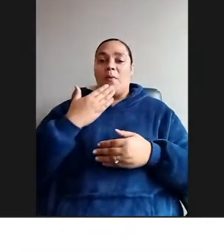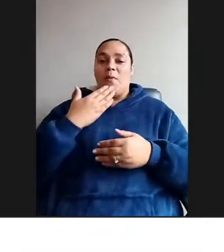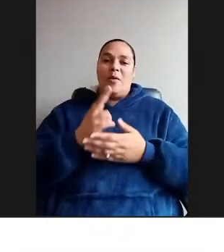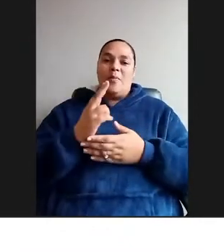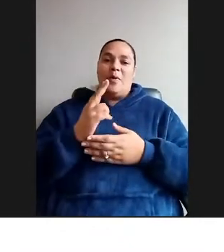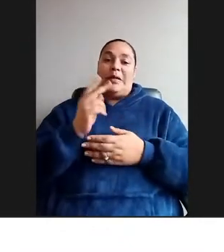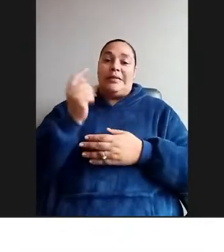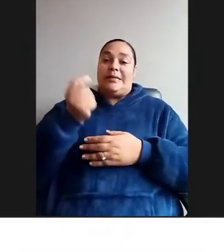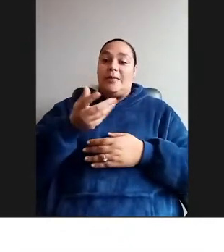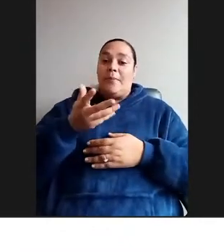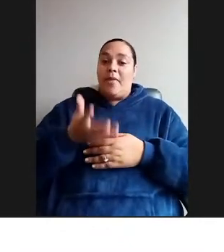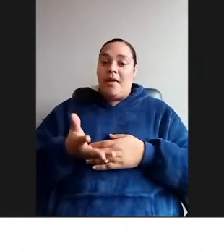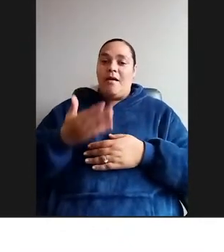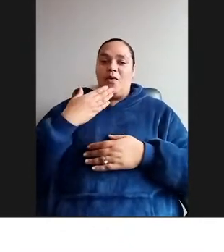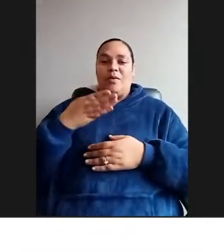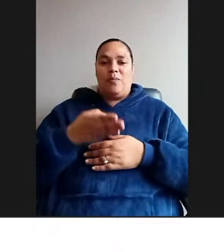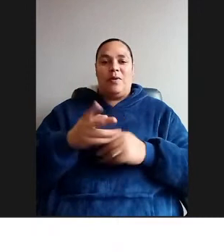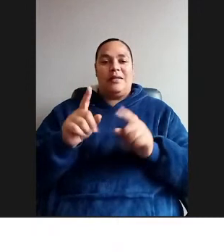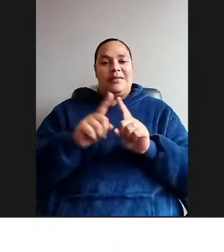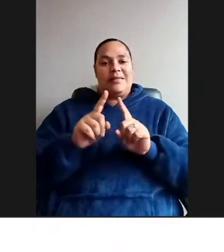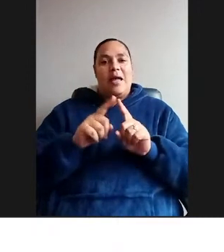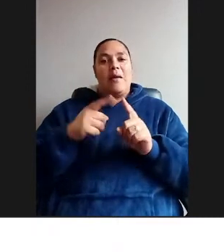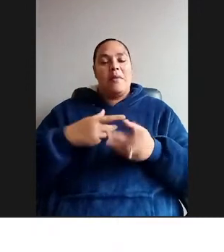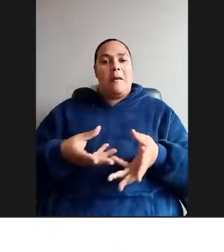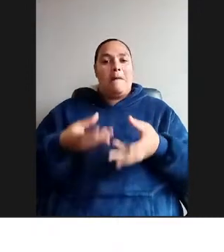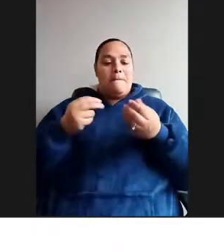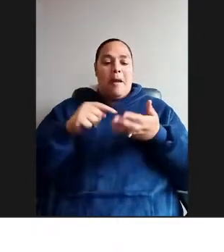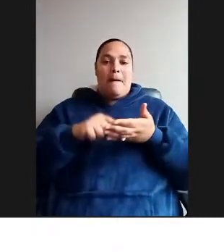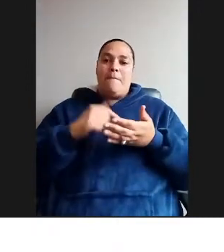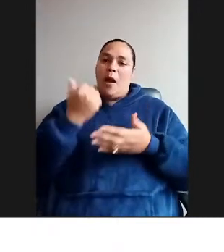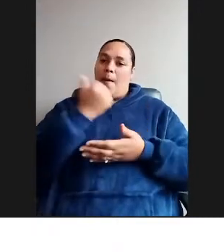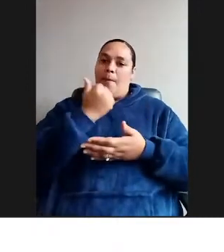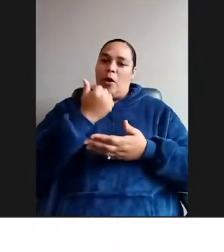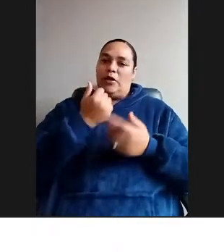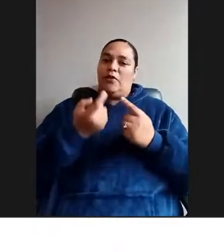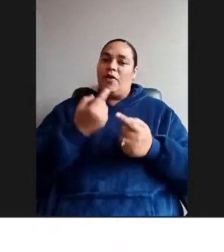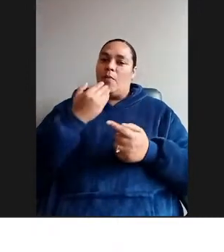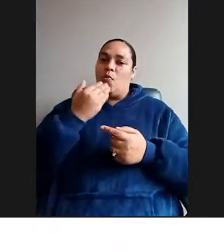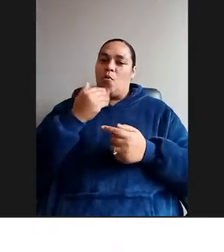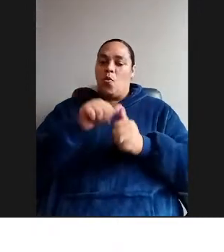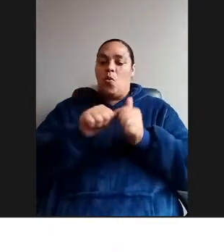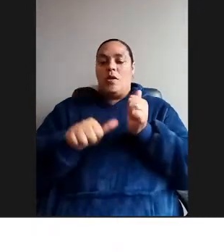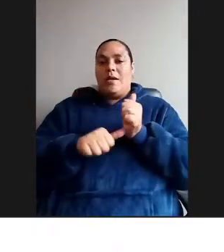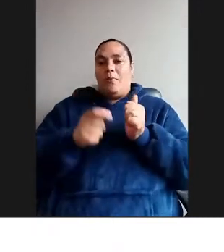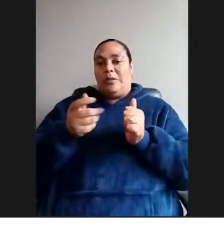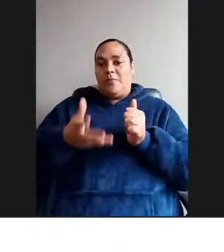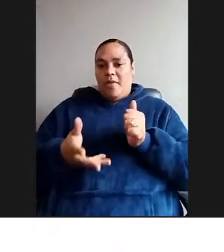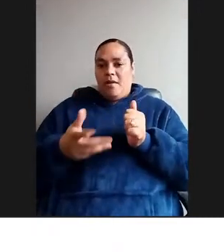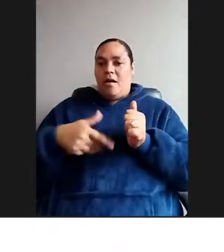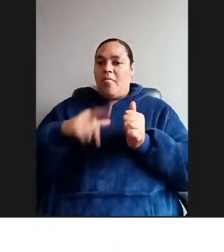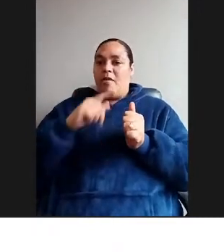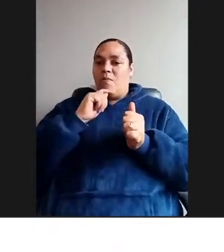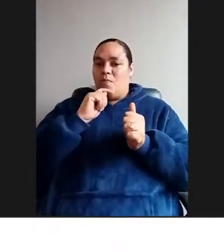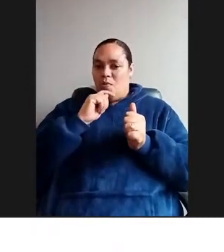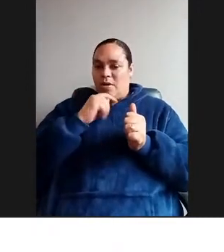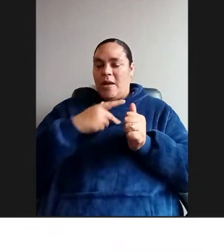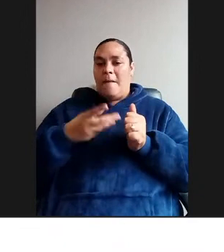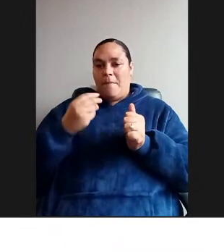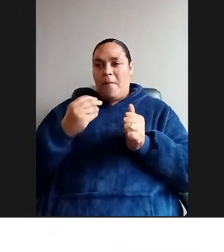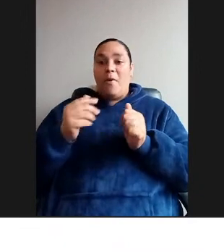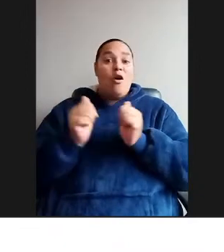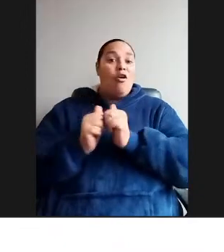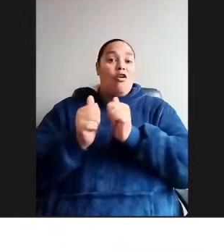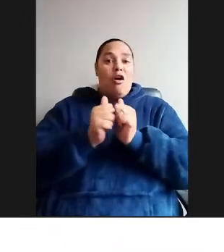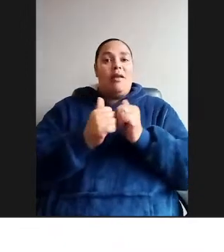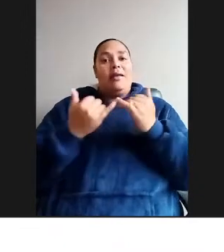as well. I did receive an apology from the Deputy Speaker this morning. Colleagues, we are